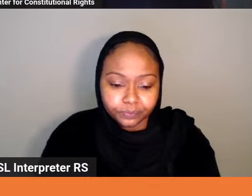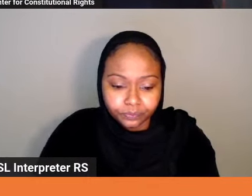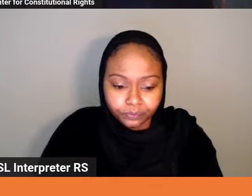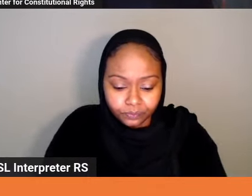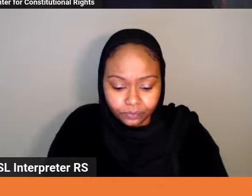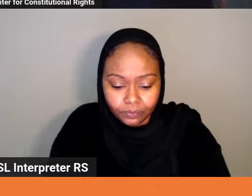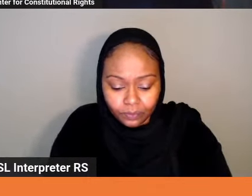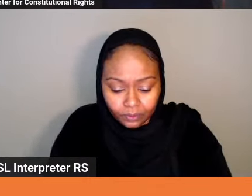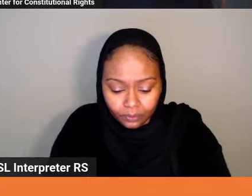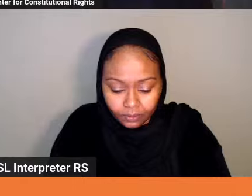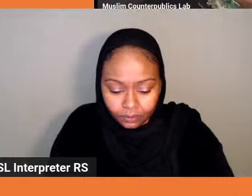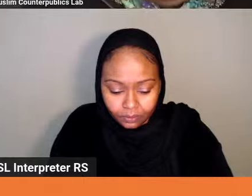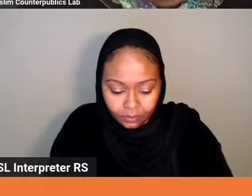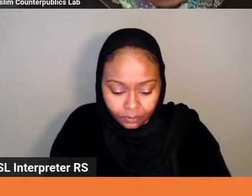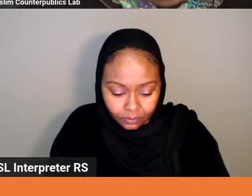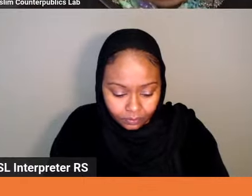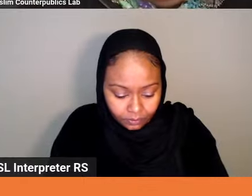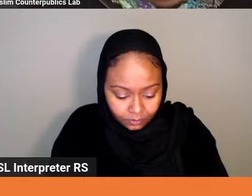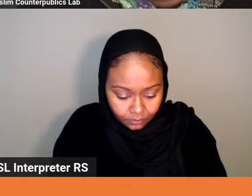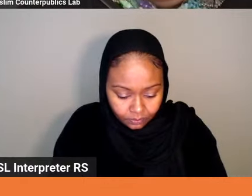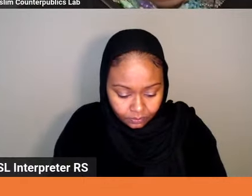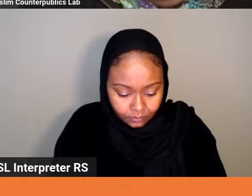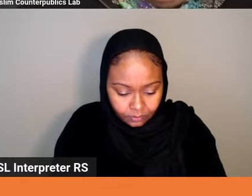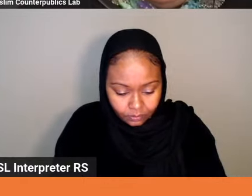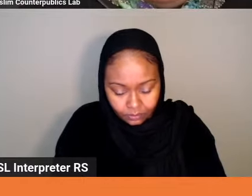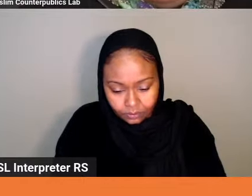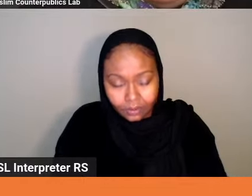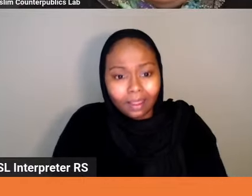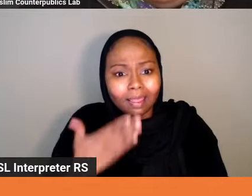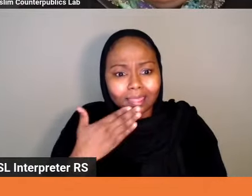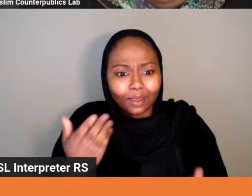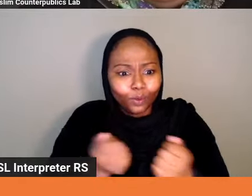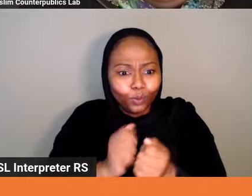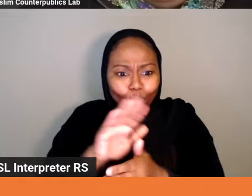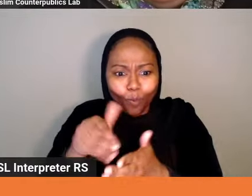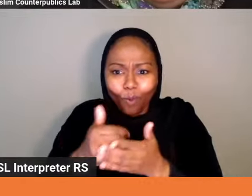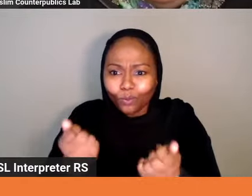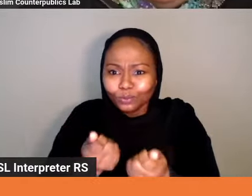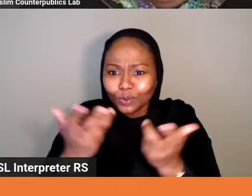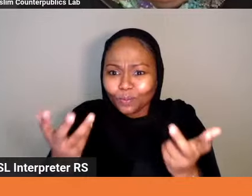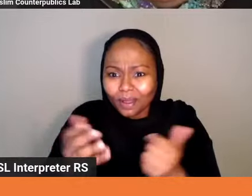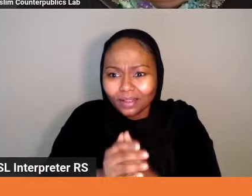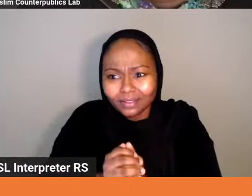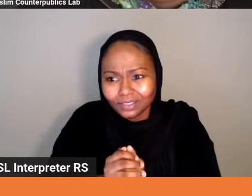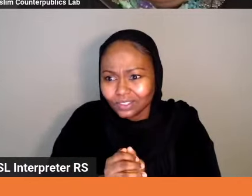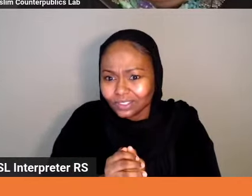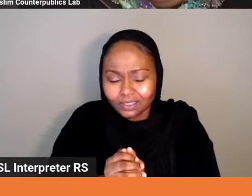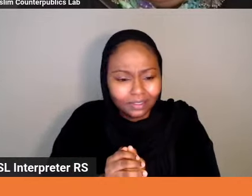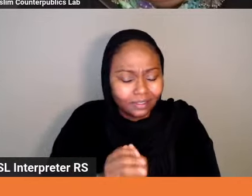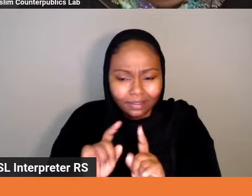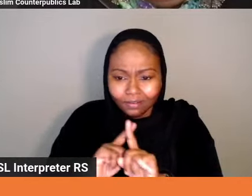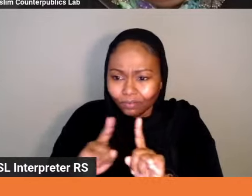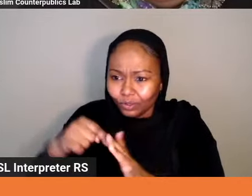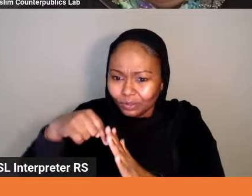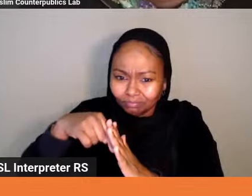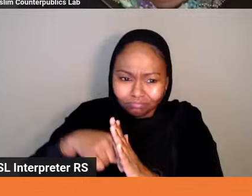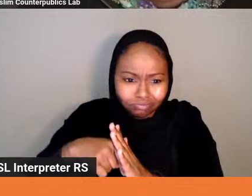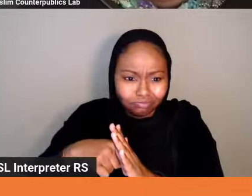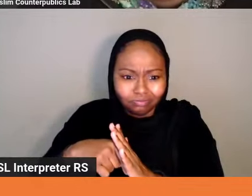Thank you all so much again for such insightful and really robust responses. So